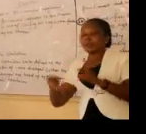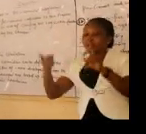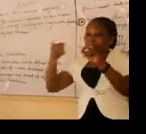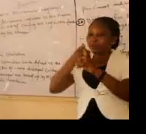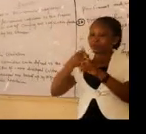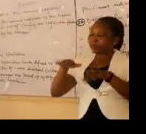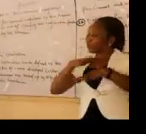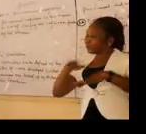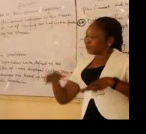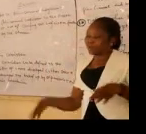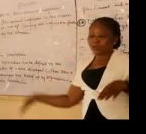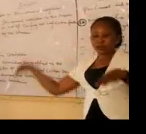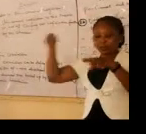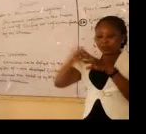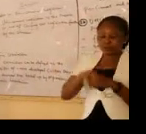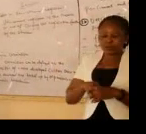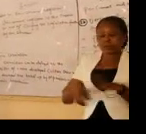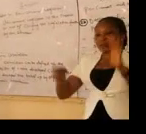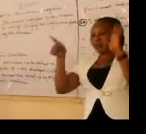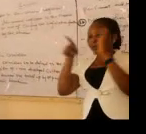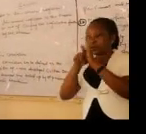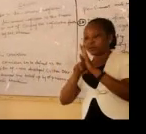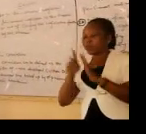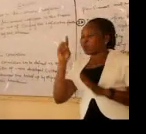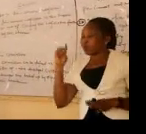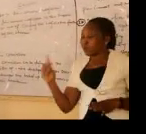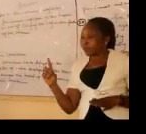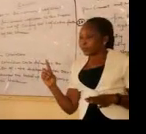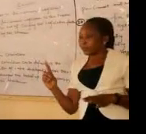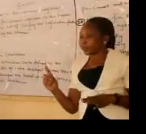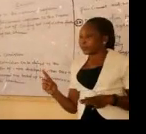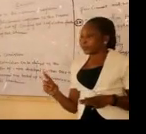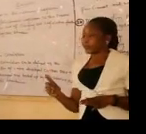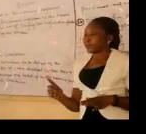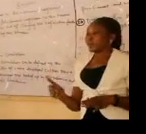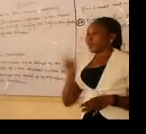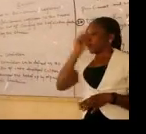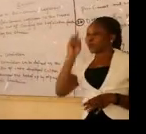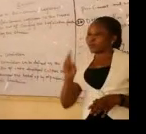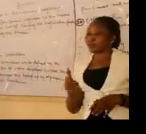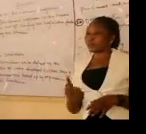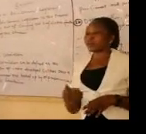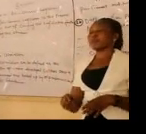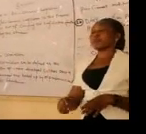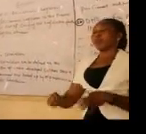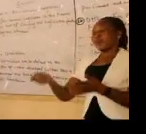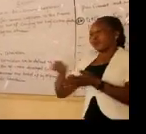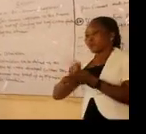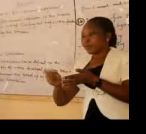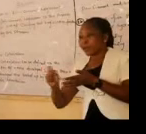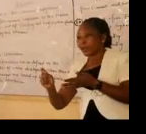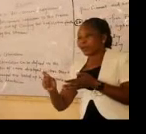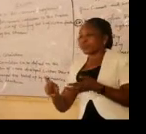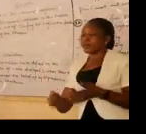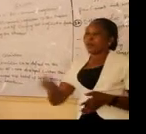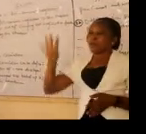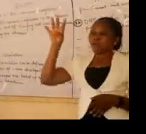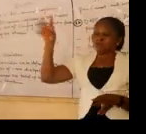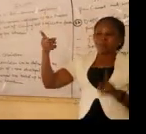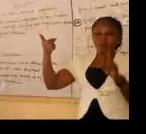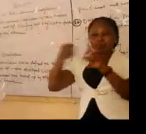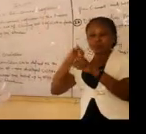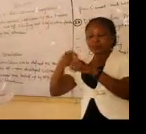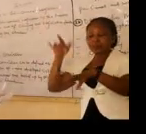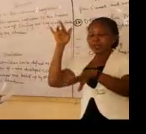they will fail you. But the question here said, outline any 4 positive impact of what?